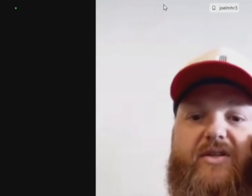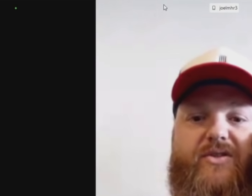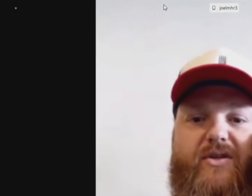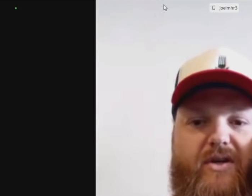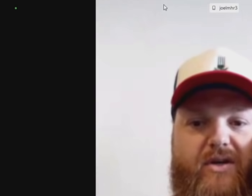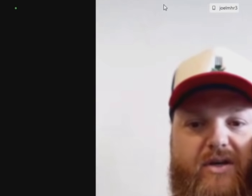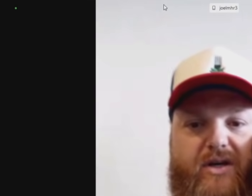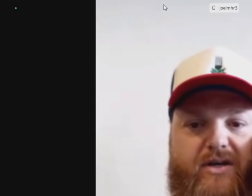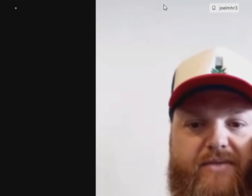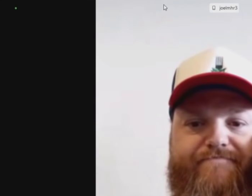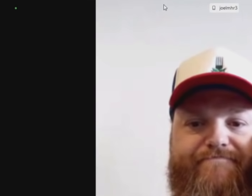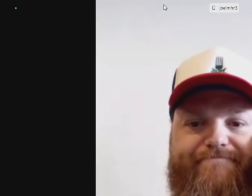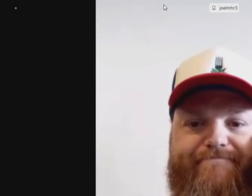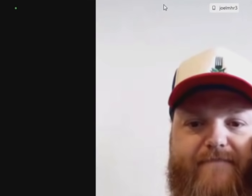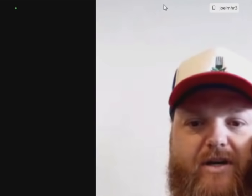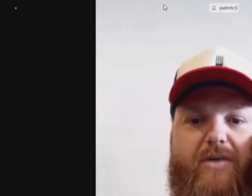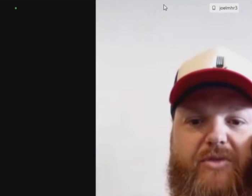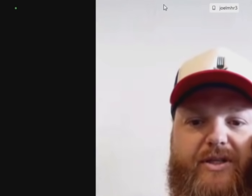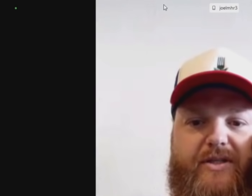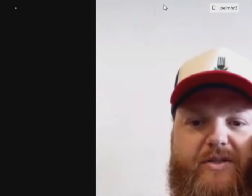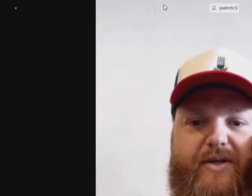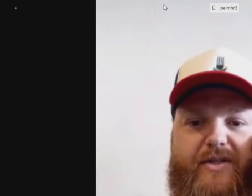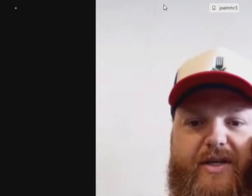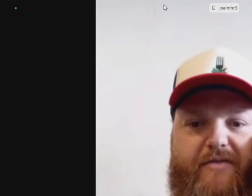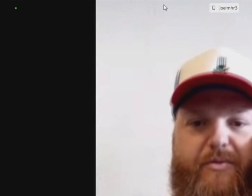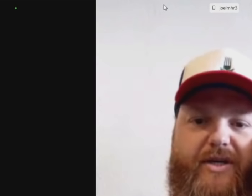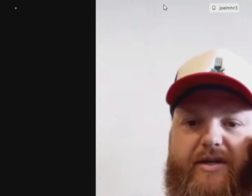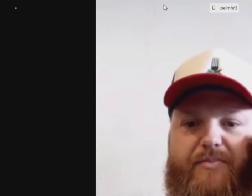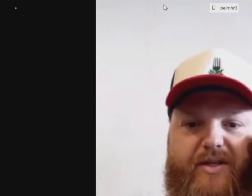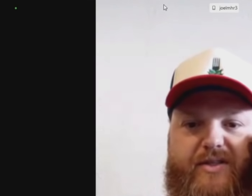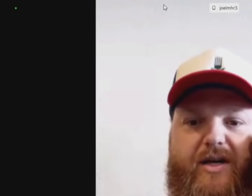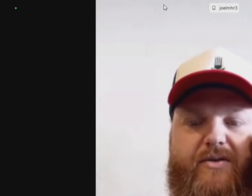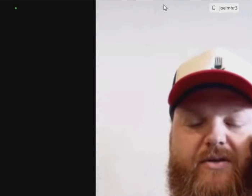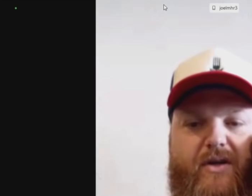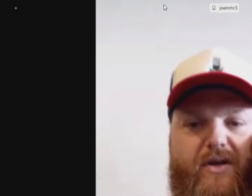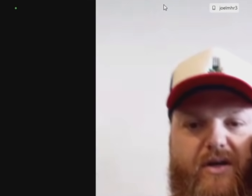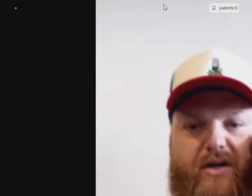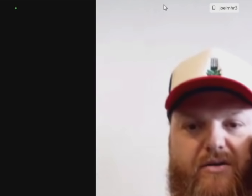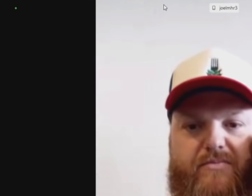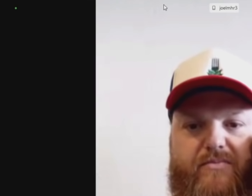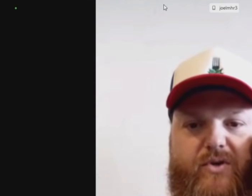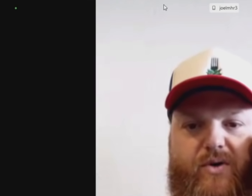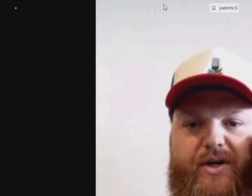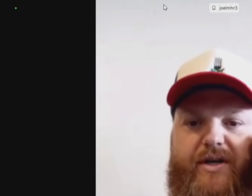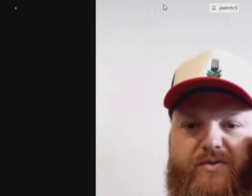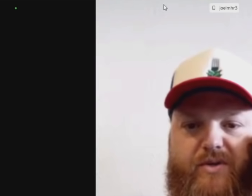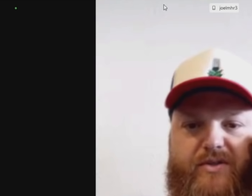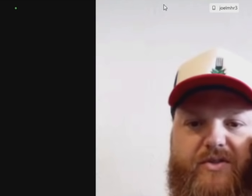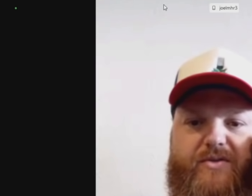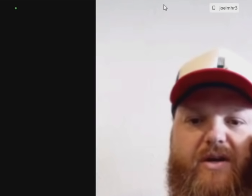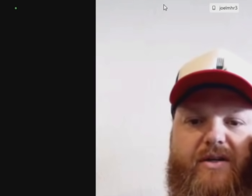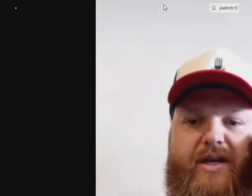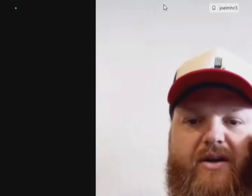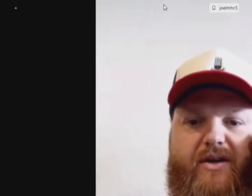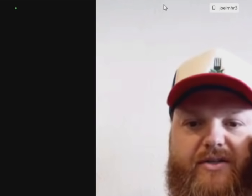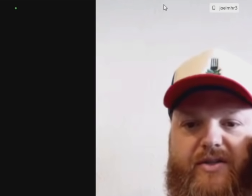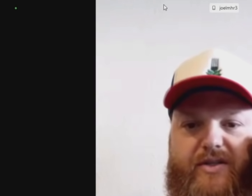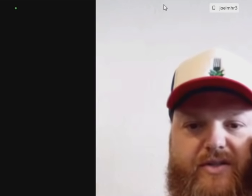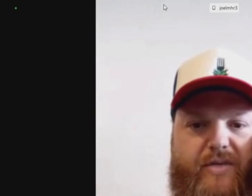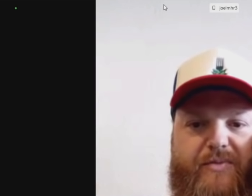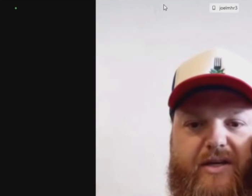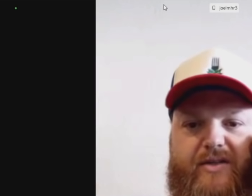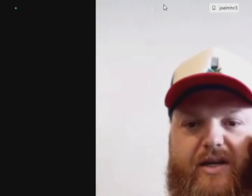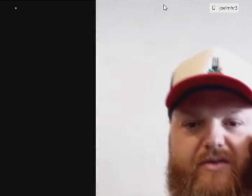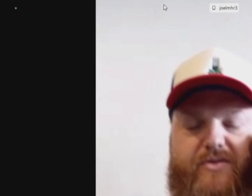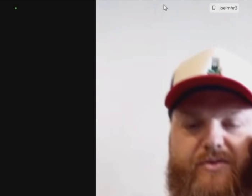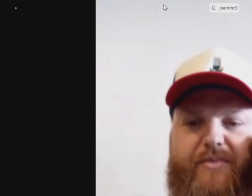it was such a humbling experience that everybody helped us out. Corning, as well as the surrounding areas,